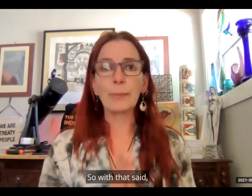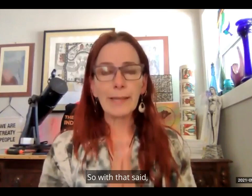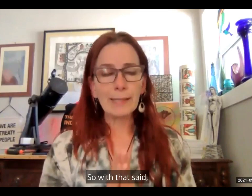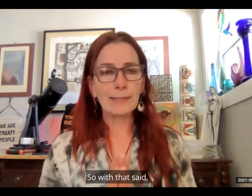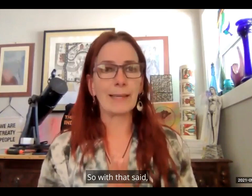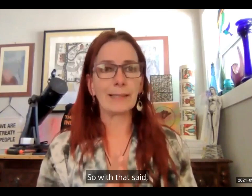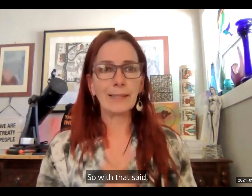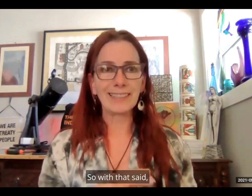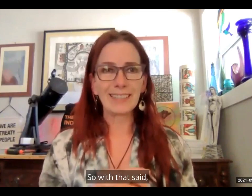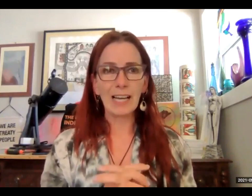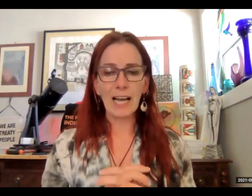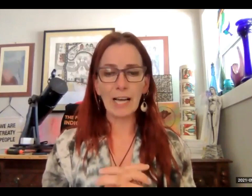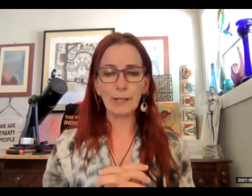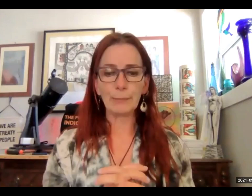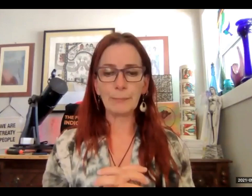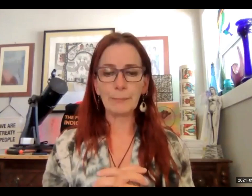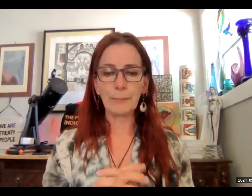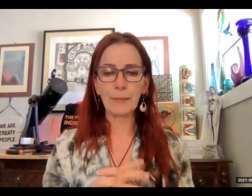So with that said,